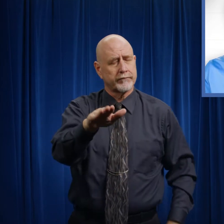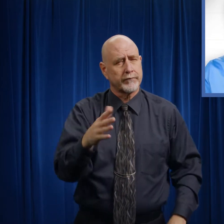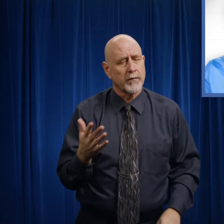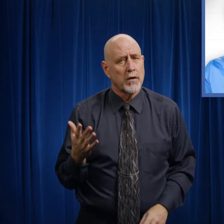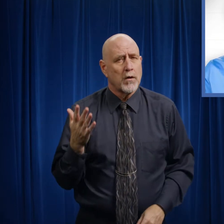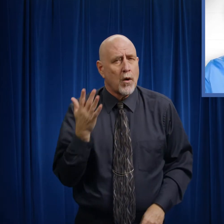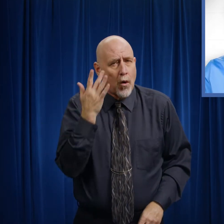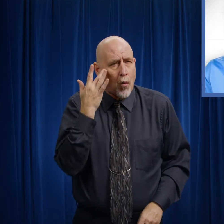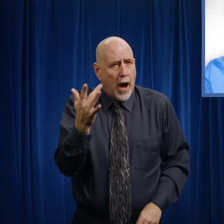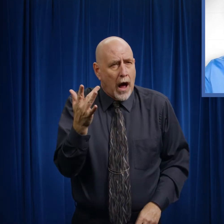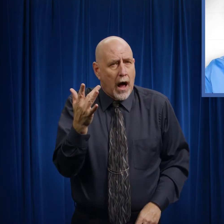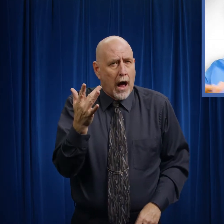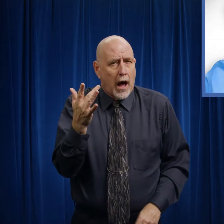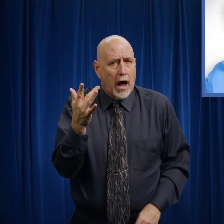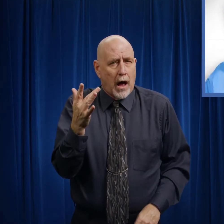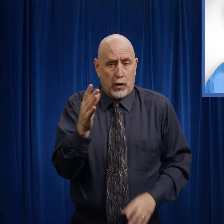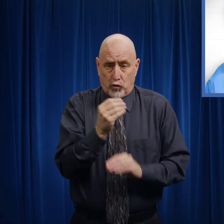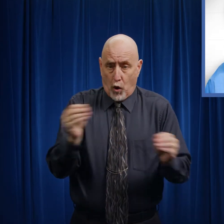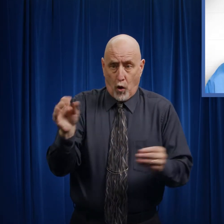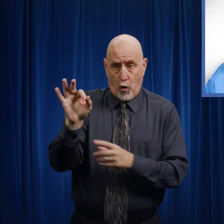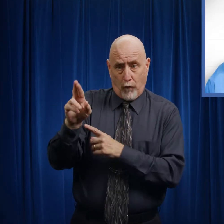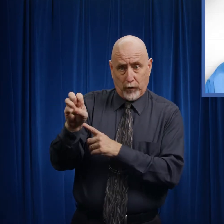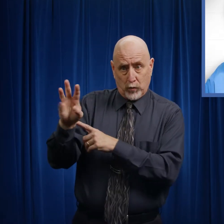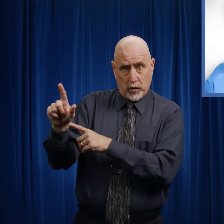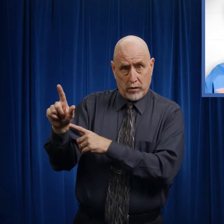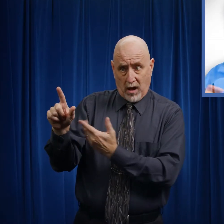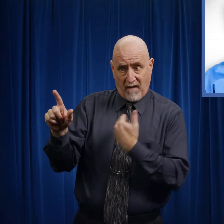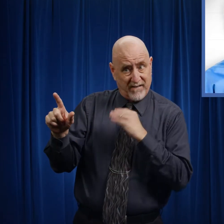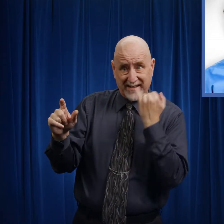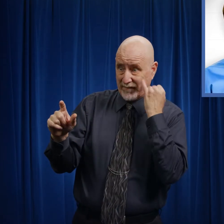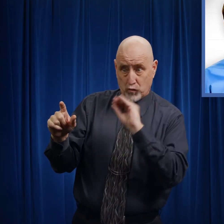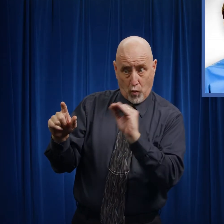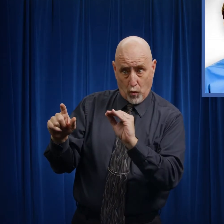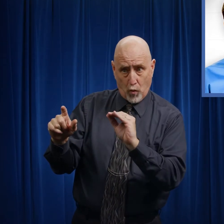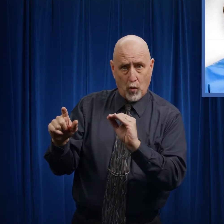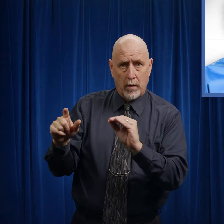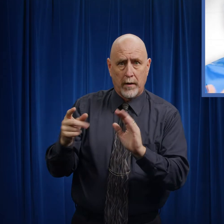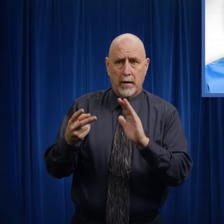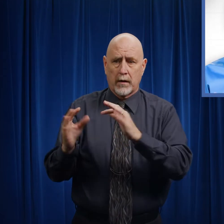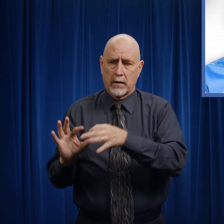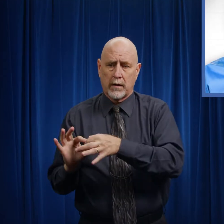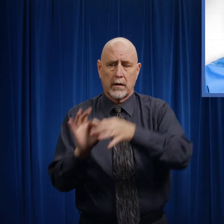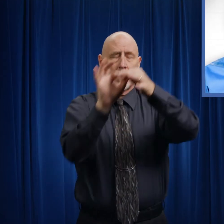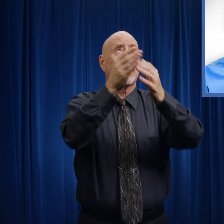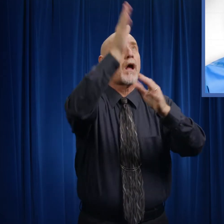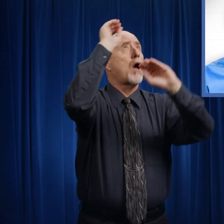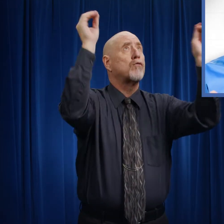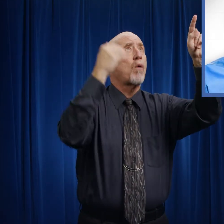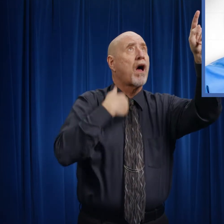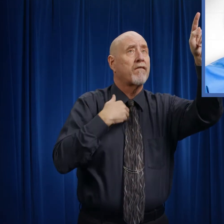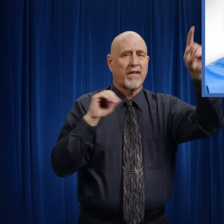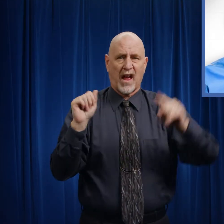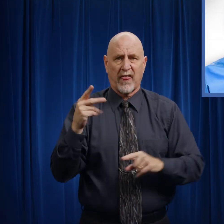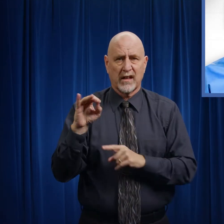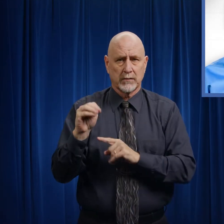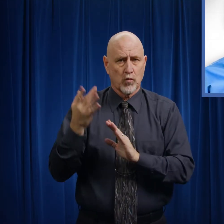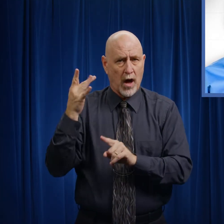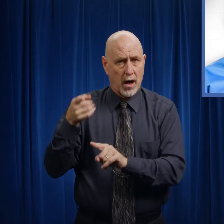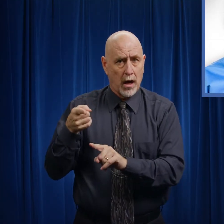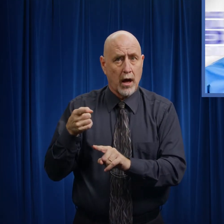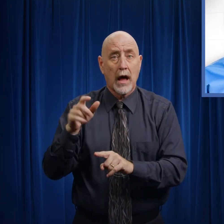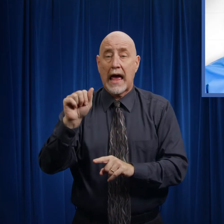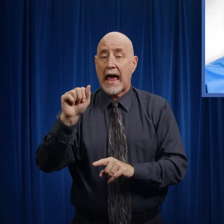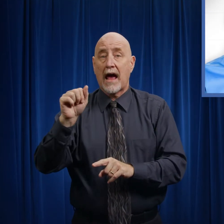why is the lack of free will implied in the idea of godlessness or atheism? Now, here's